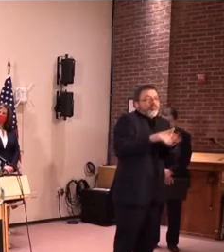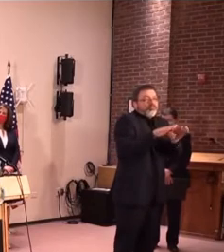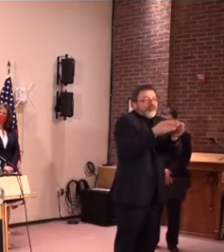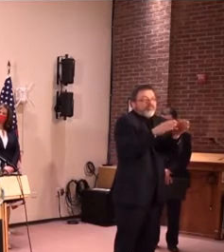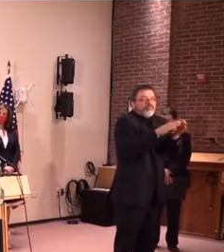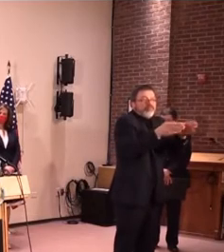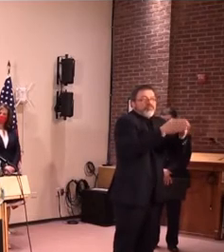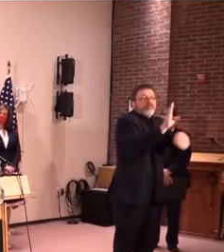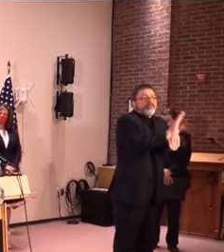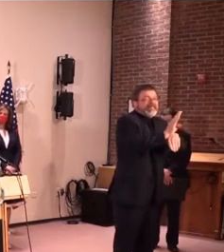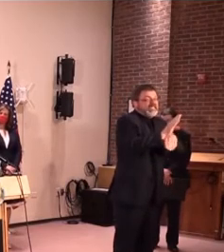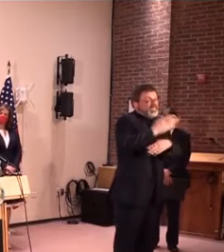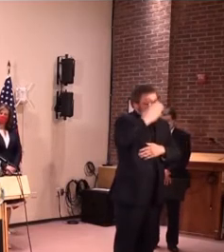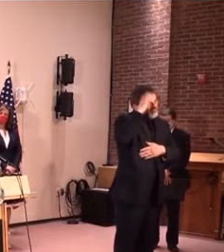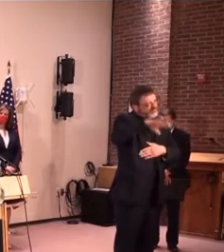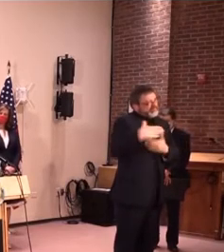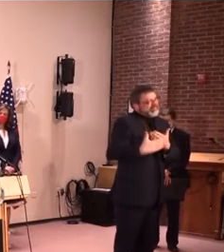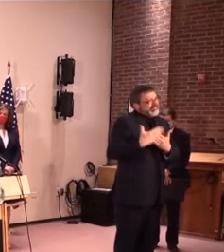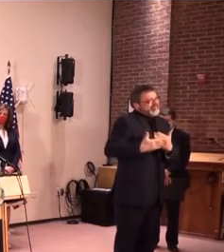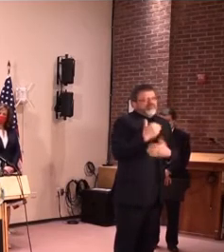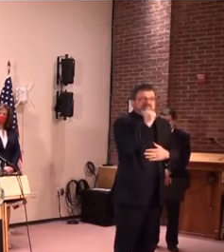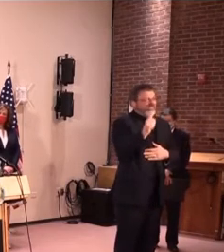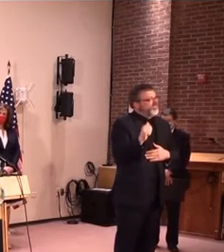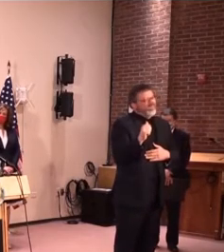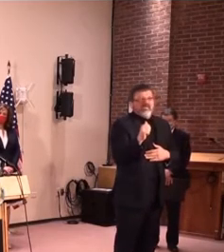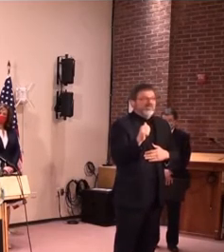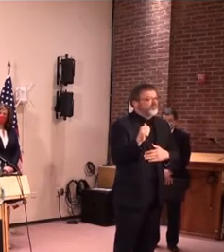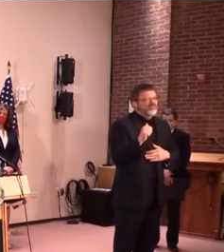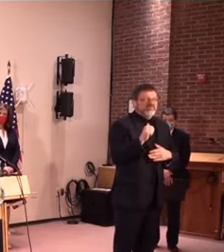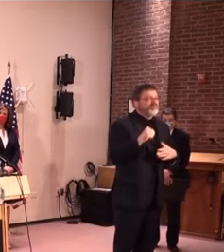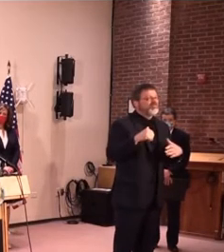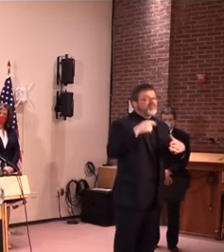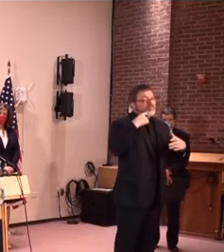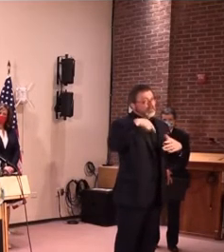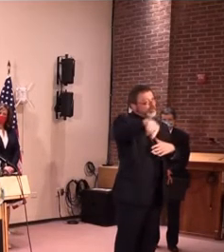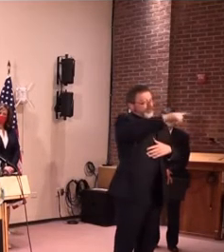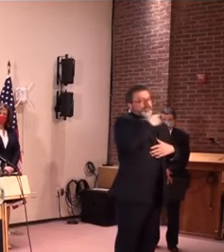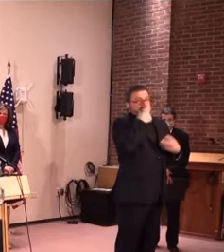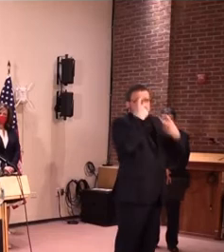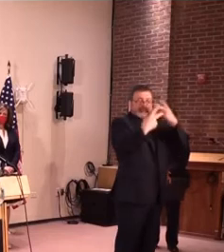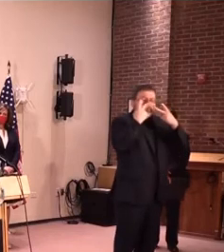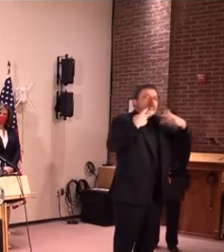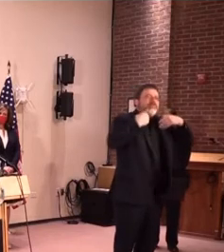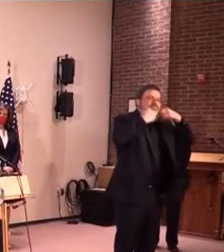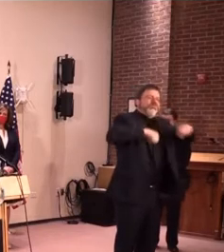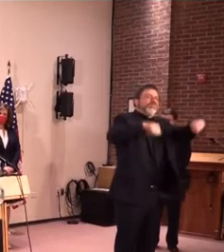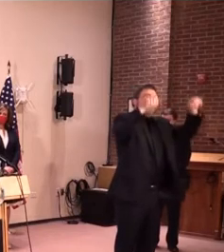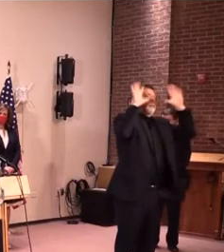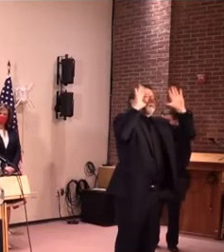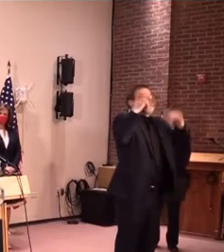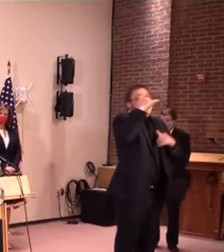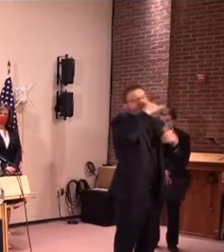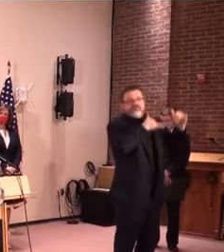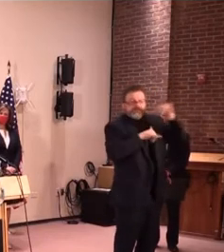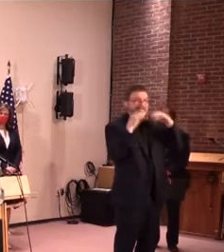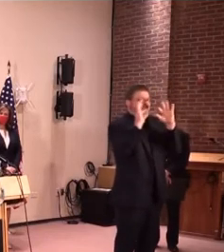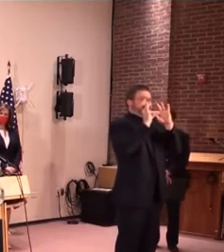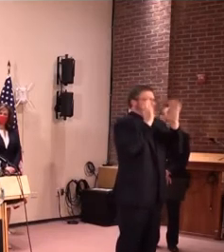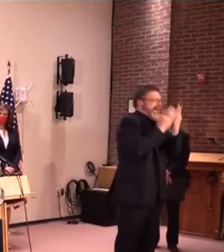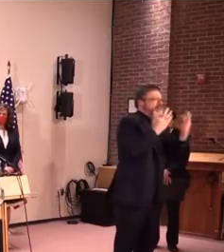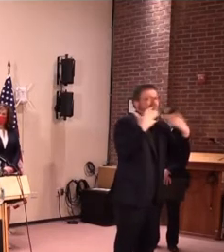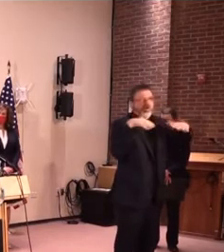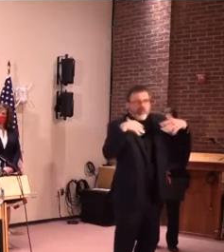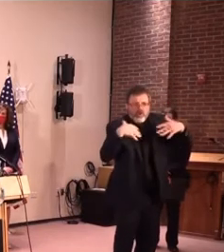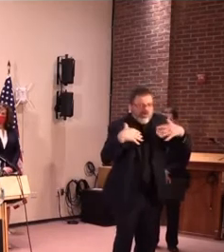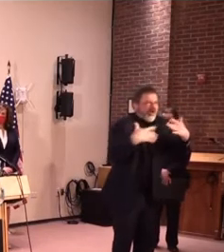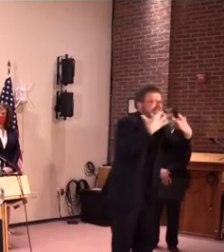significant sacrifice for far too many families who've struggled with unemployment, and businesses and entrepreneurs across the state